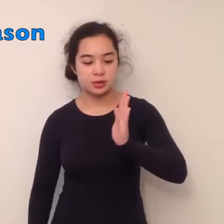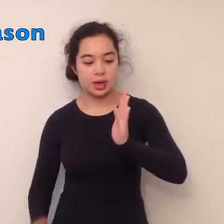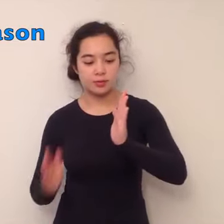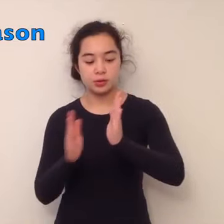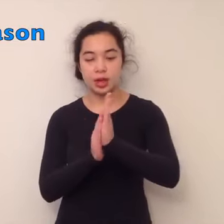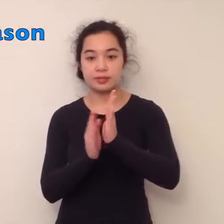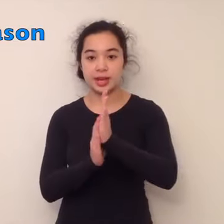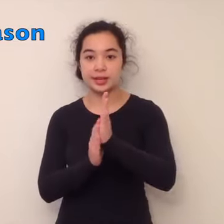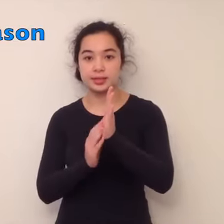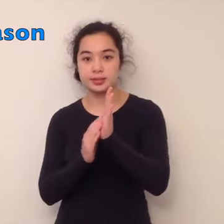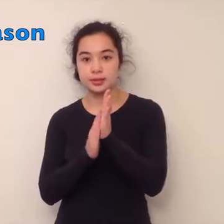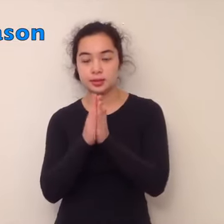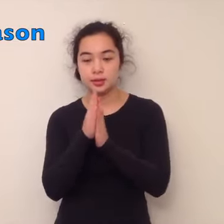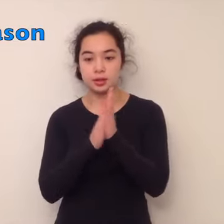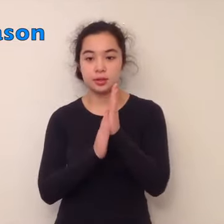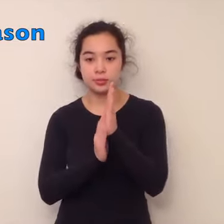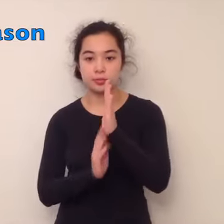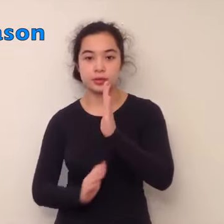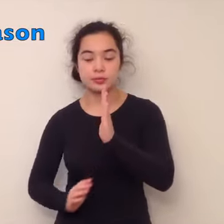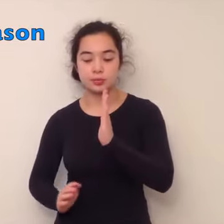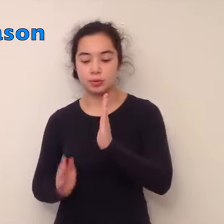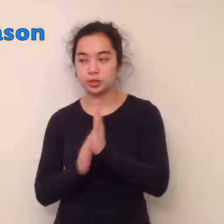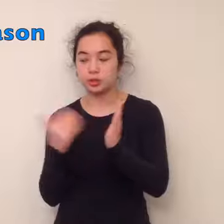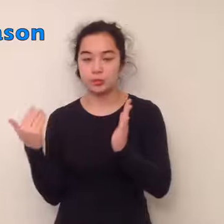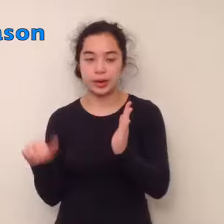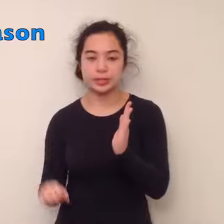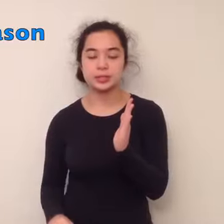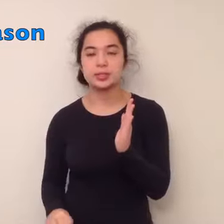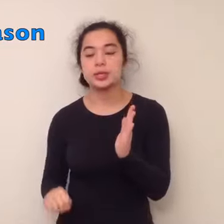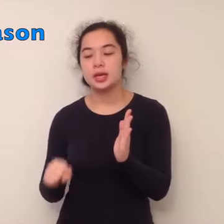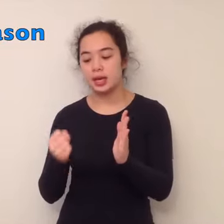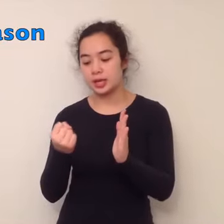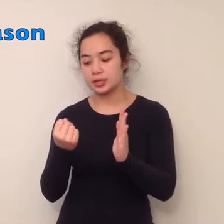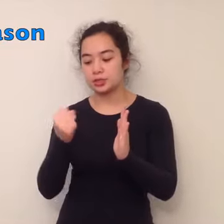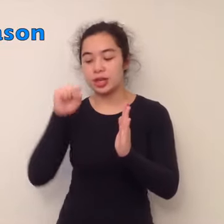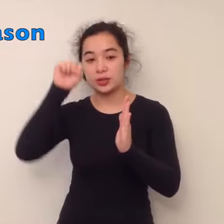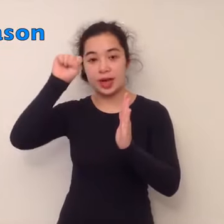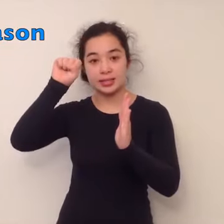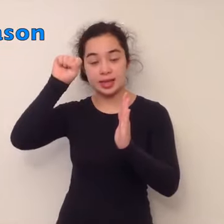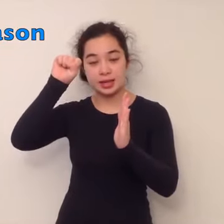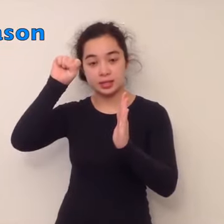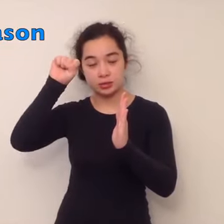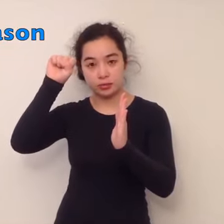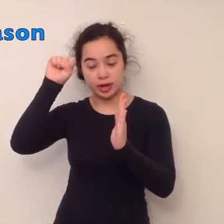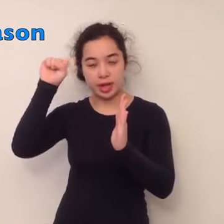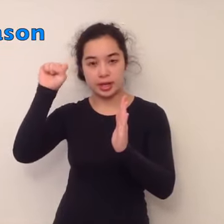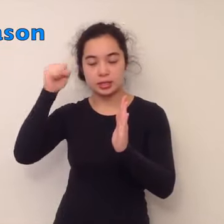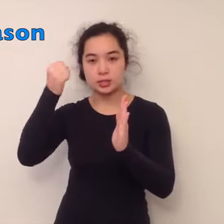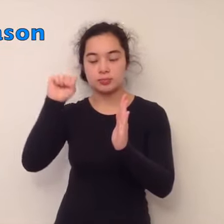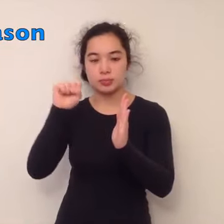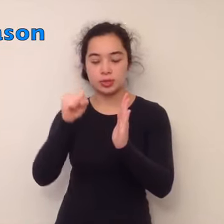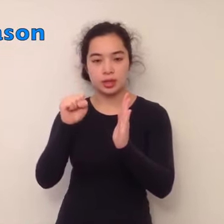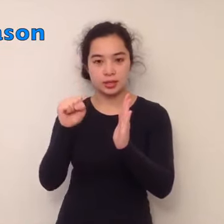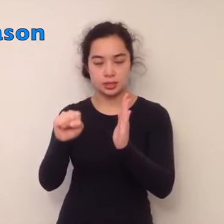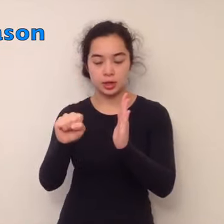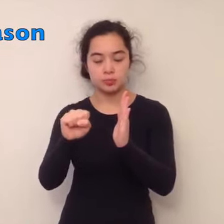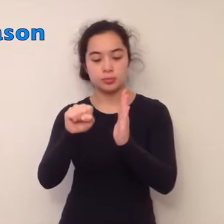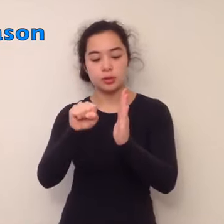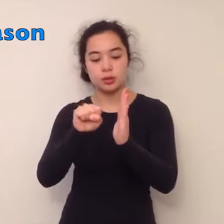have your left hand in front of you, pointing to the right, and you take your S hand in your right hand, the S sign,